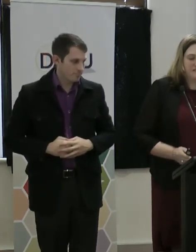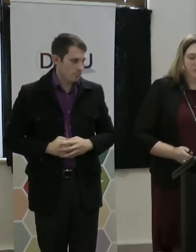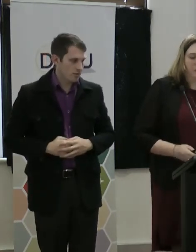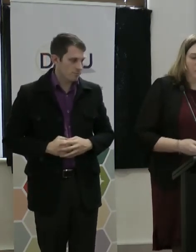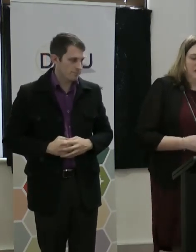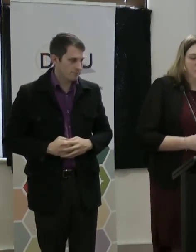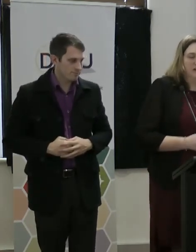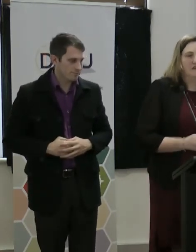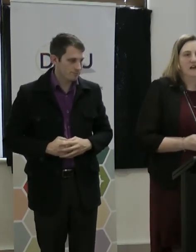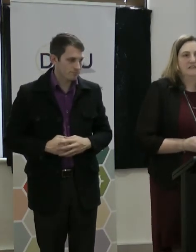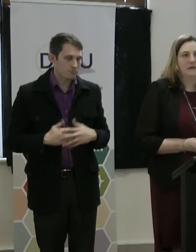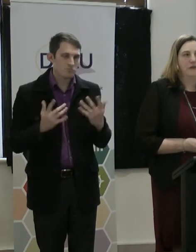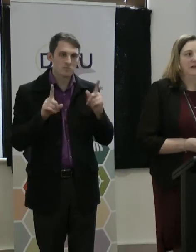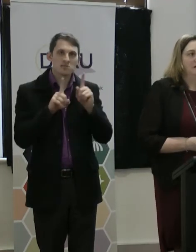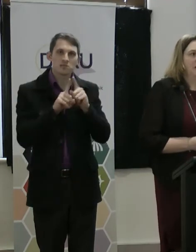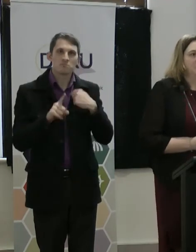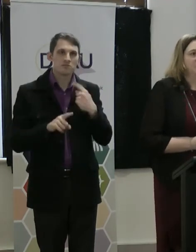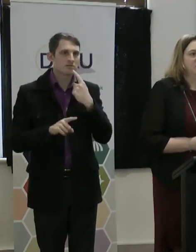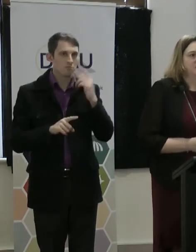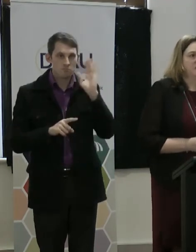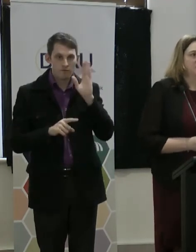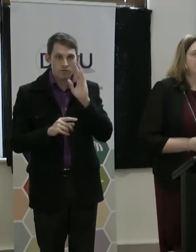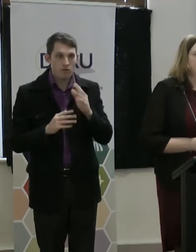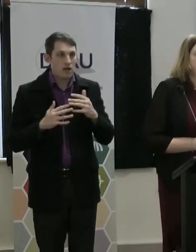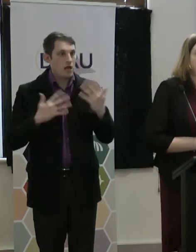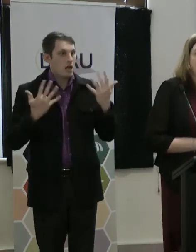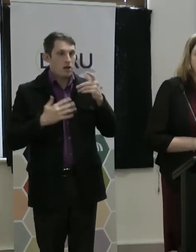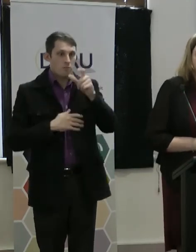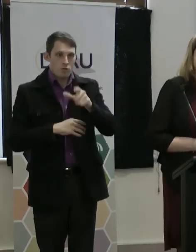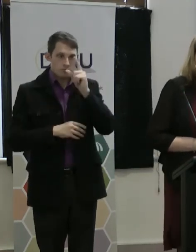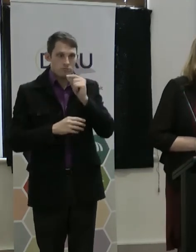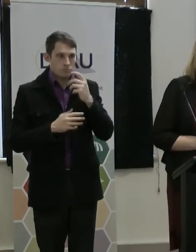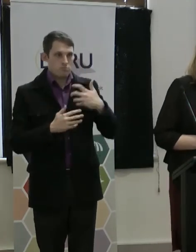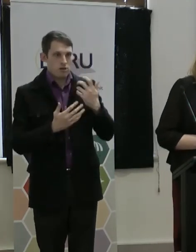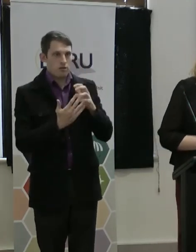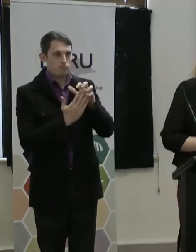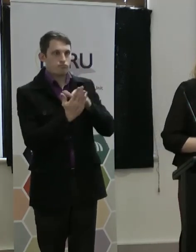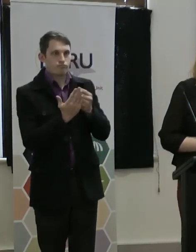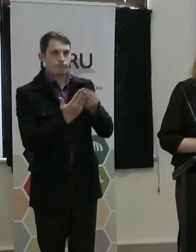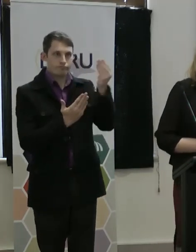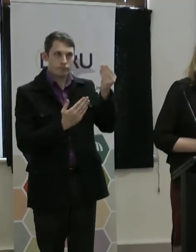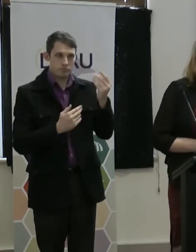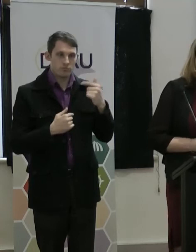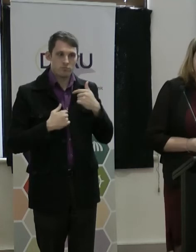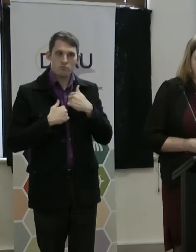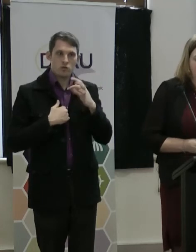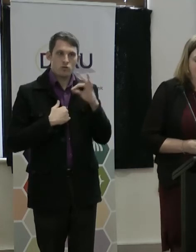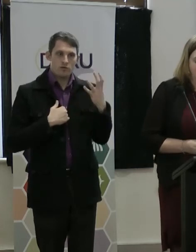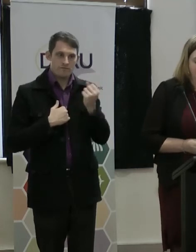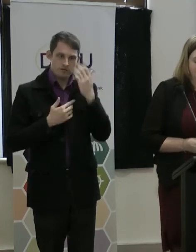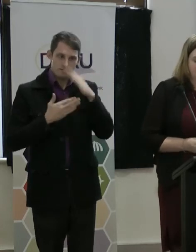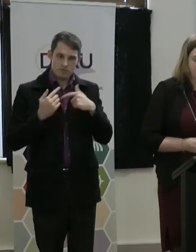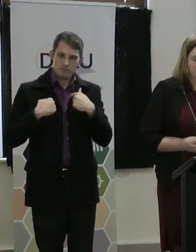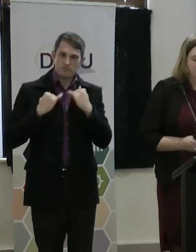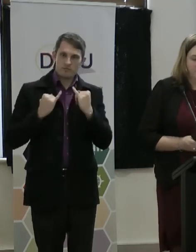So as I said before, anybody can raise a complaint about the provision of services. You don't need to be the recipient of those services in order to lodge a complaint